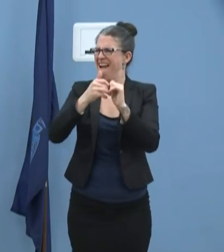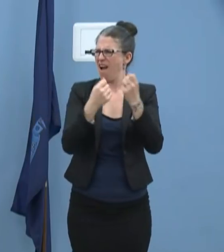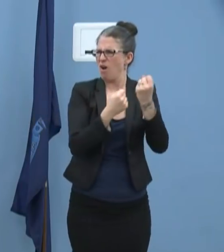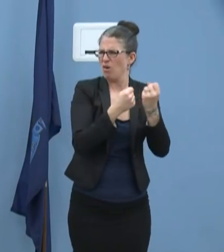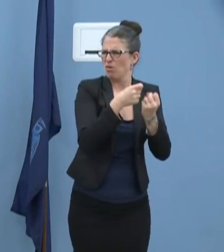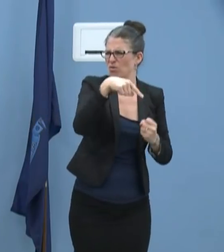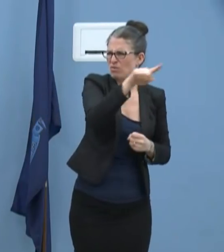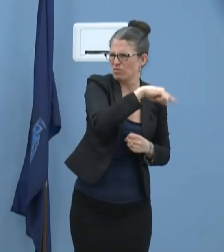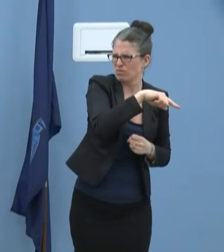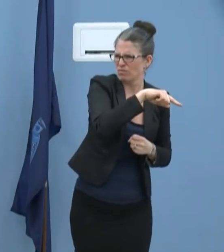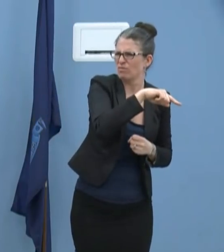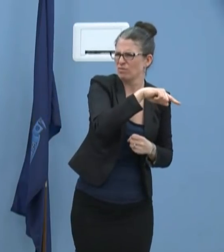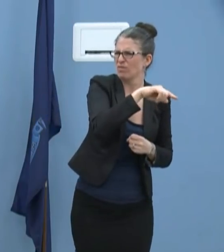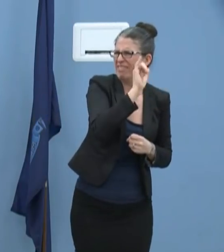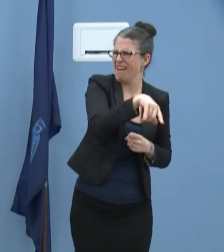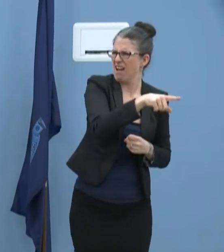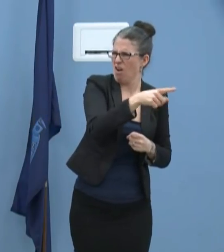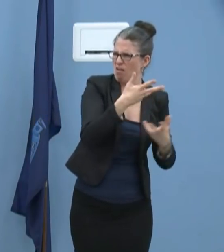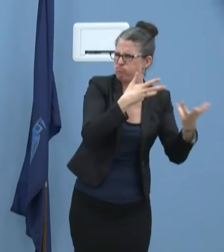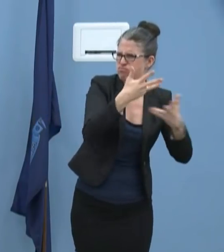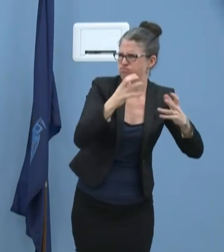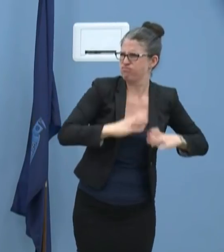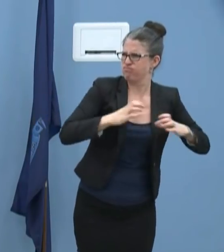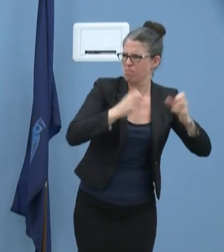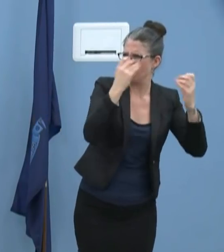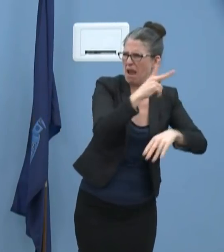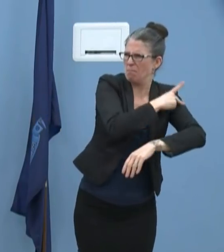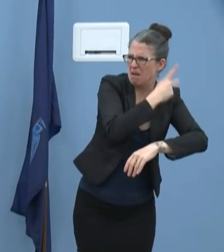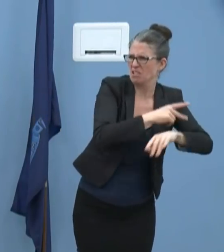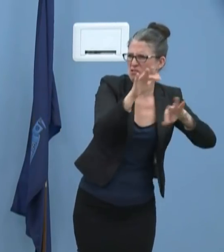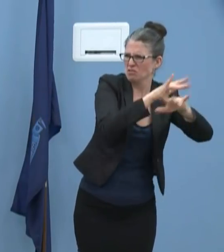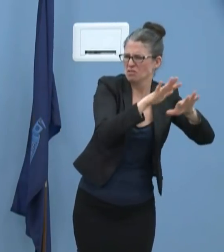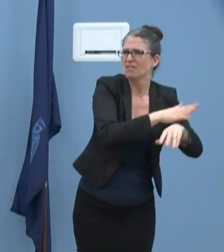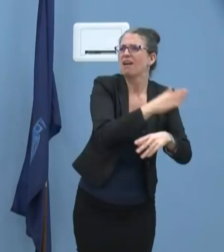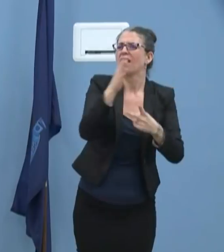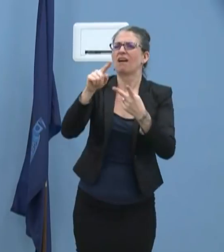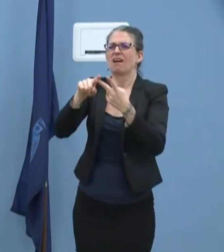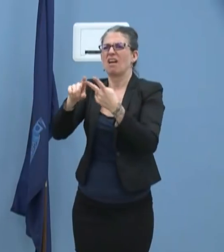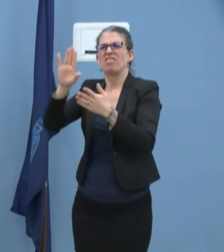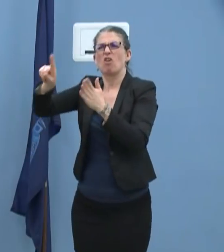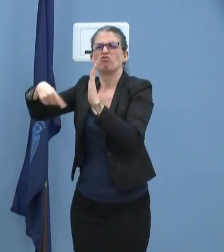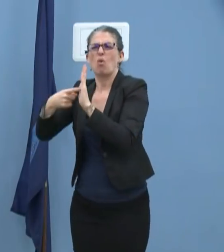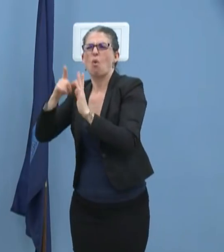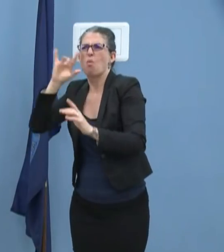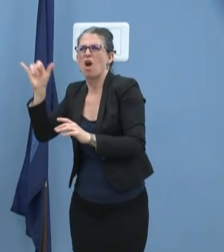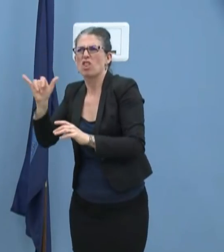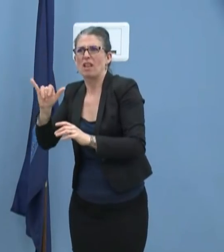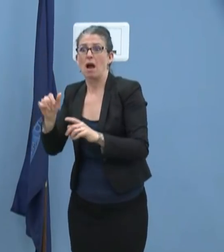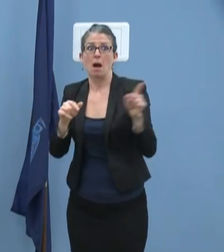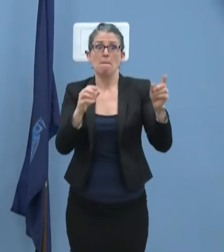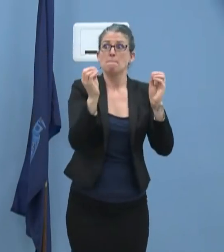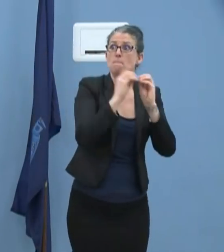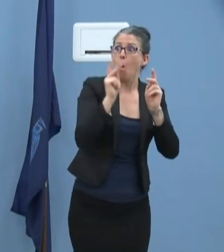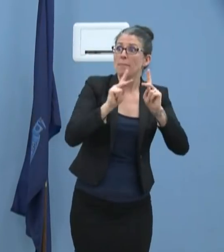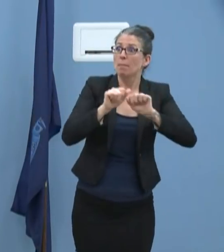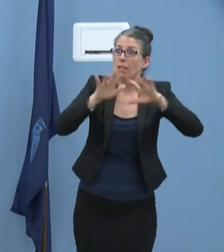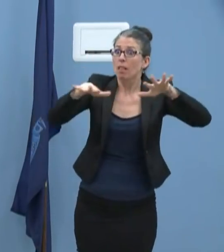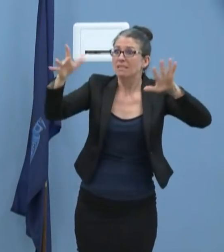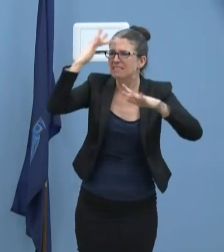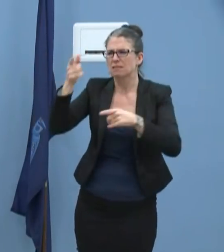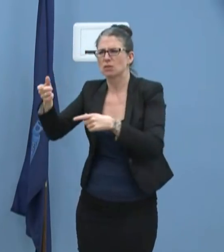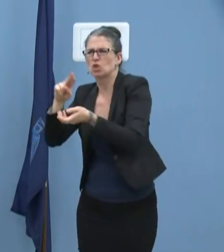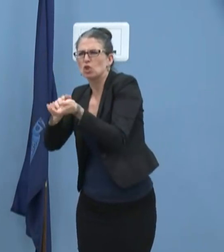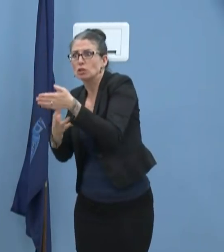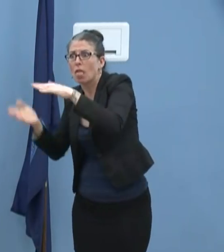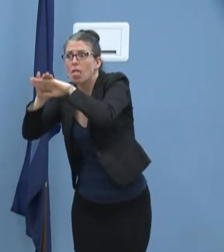bit more about what their role will be as more of these cases, you know, go out in the community and more people are staying home? You got it. I'm going to take those